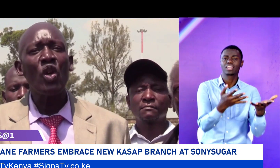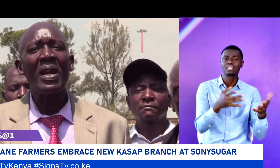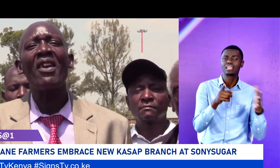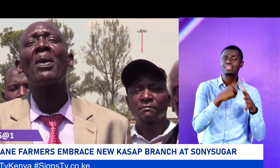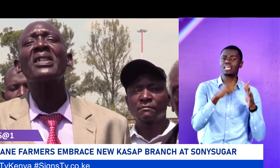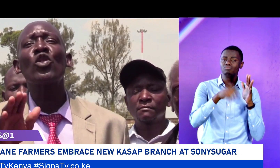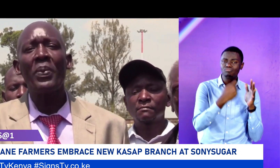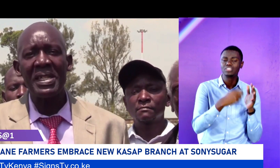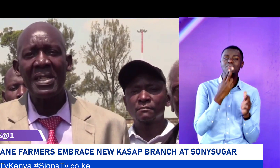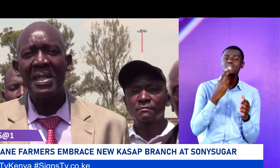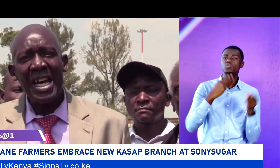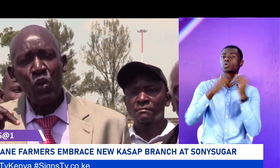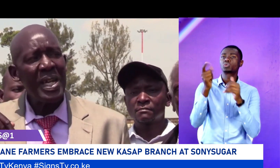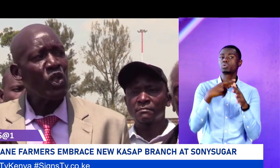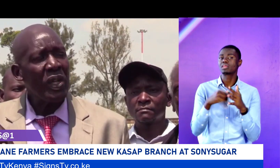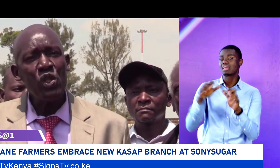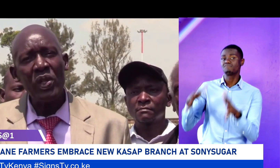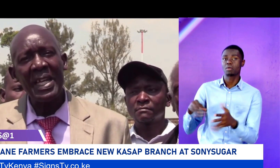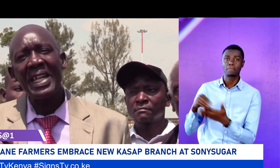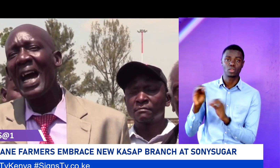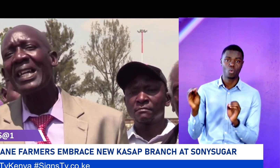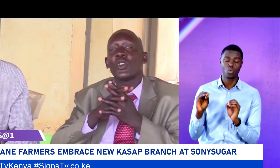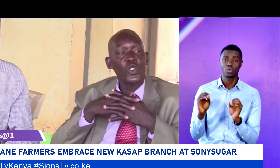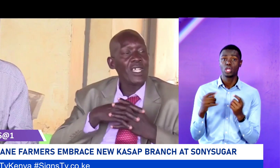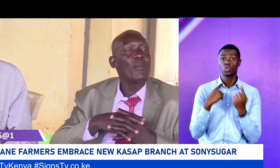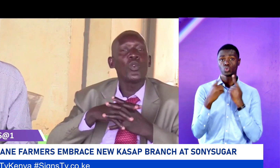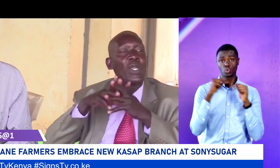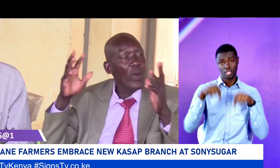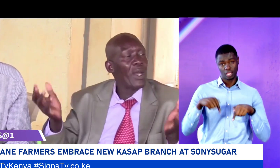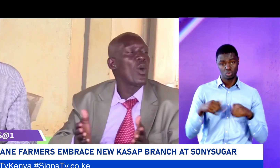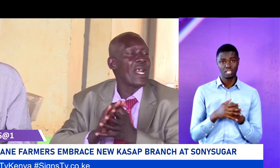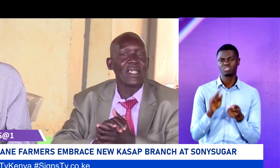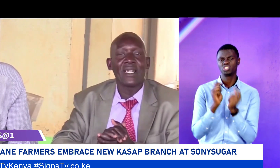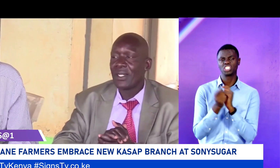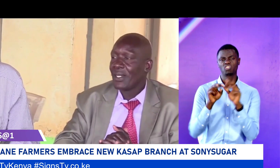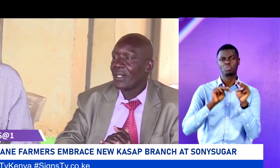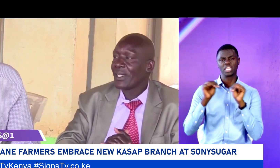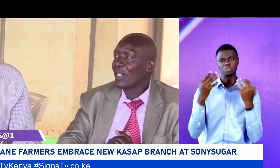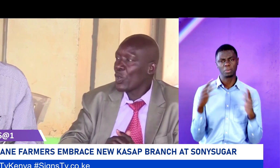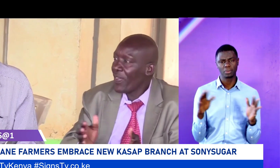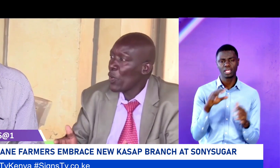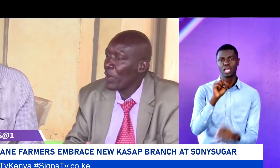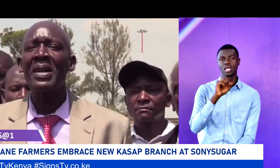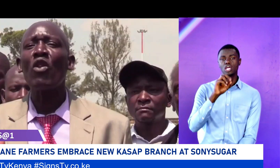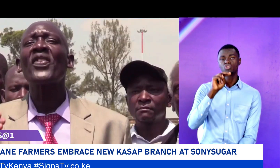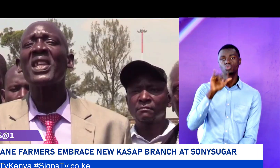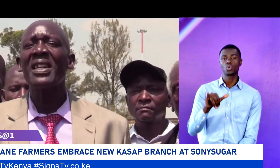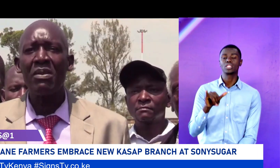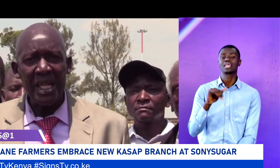sold, and farmers are not paid. As we are talking today, regardless of change of management, Sony Sugar Company owes farmers over 300